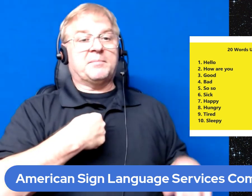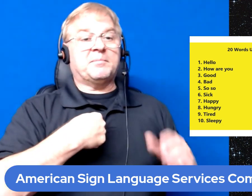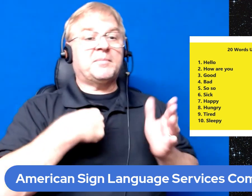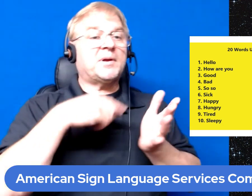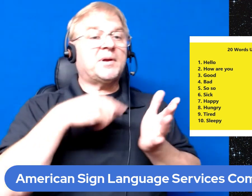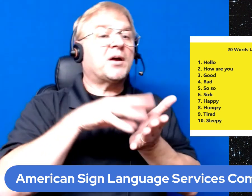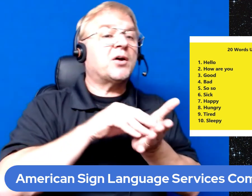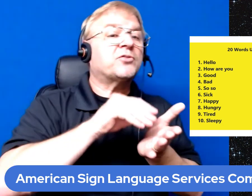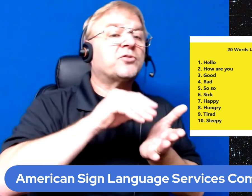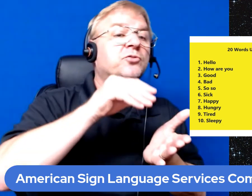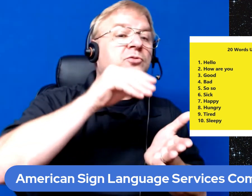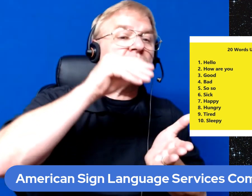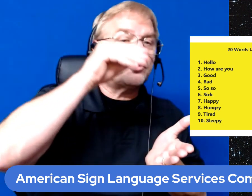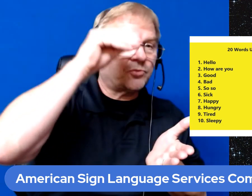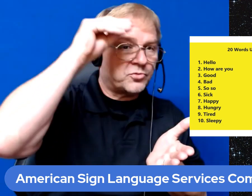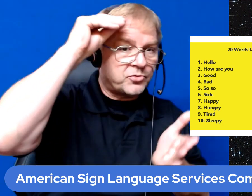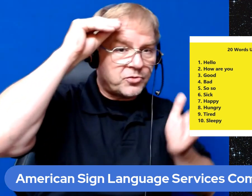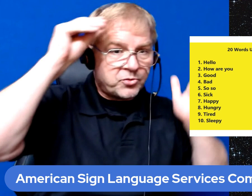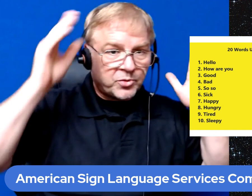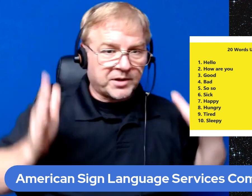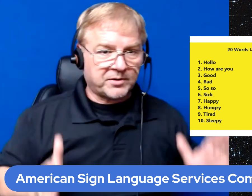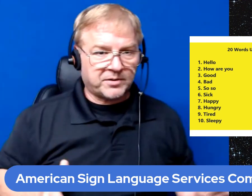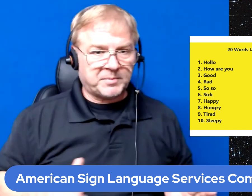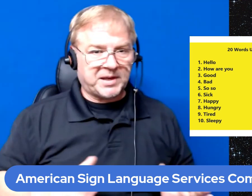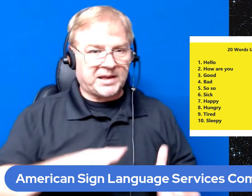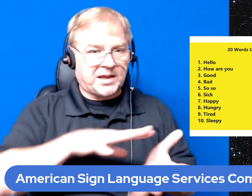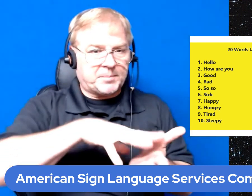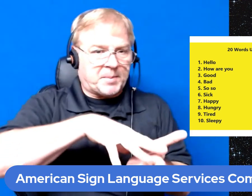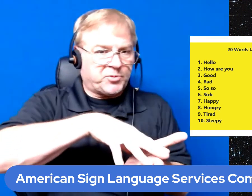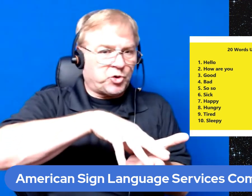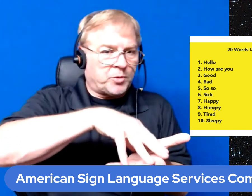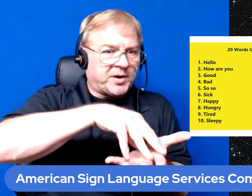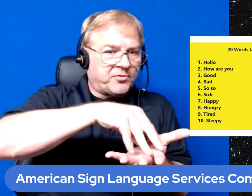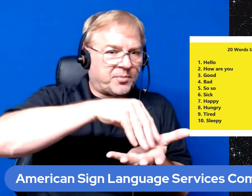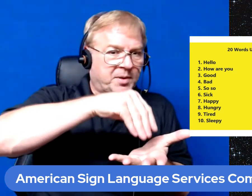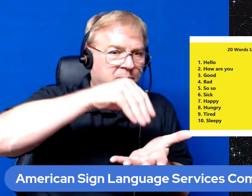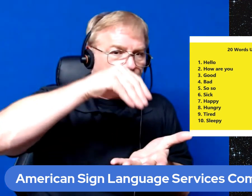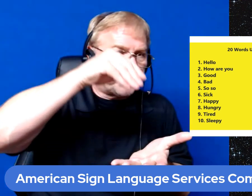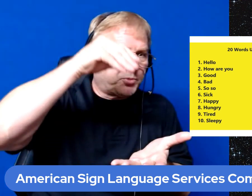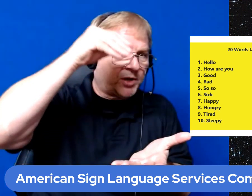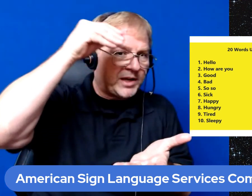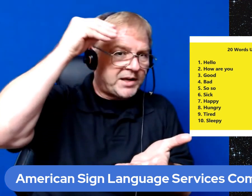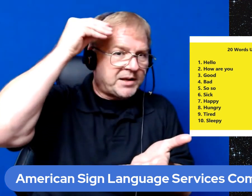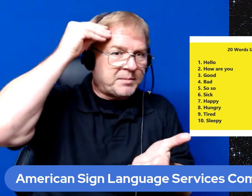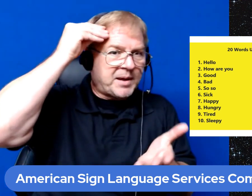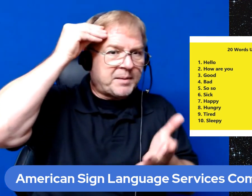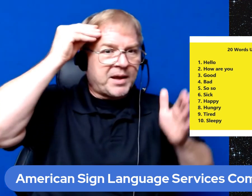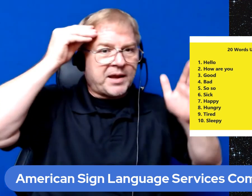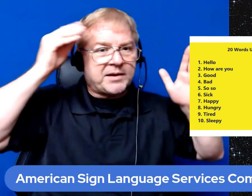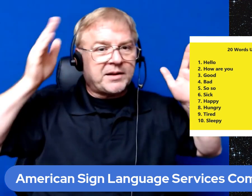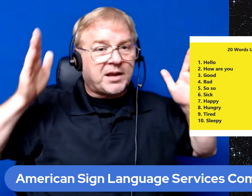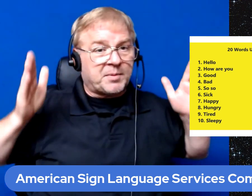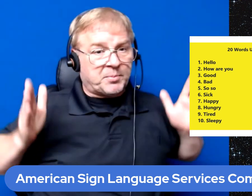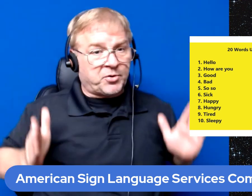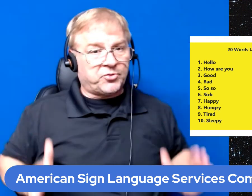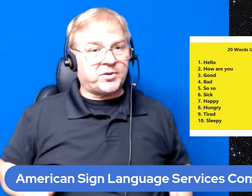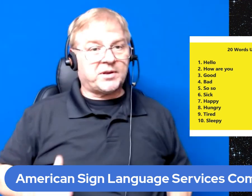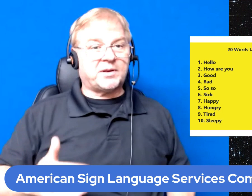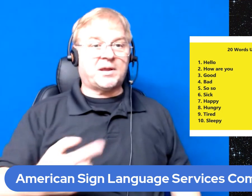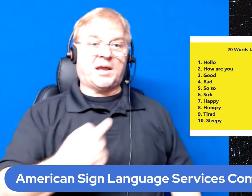I'm a student, meaning I'm absorbing from the book, putting it in my mind, and I'm a person.